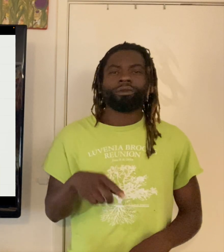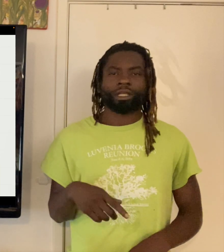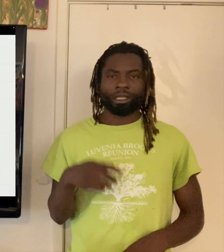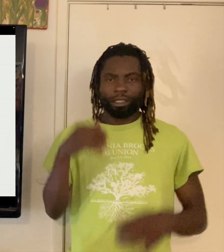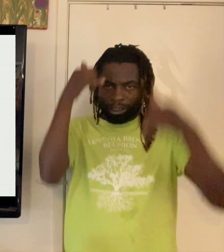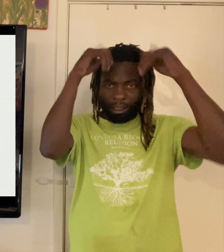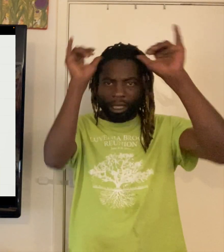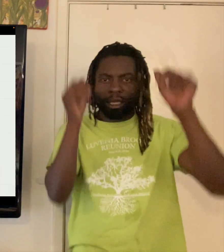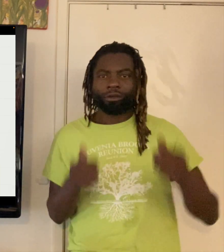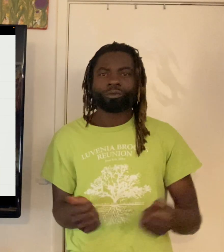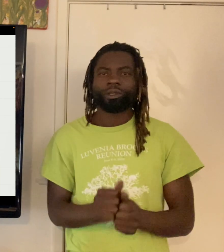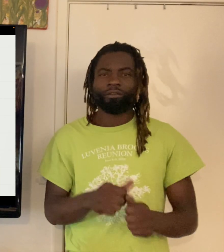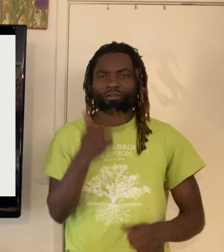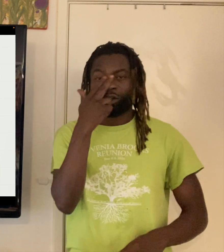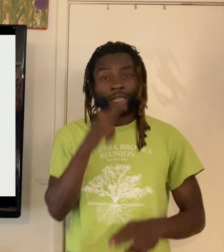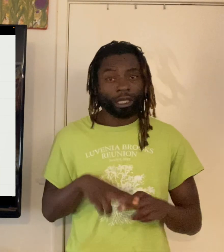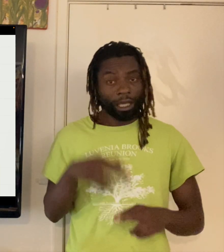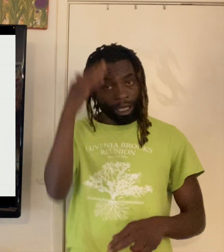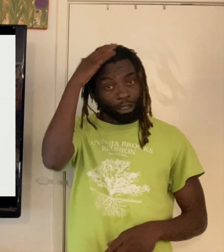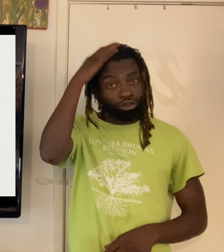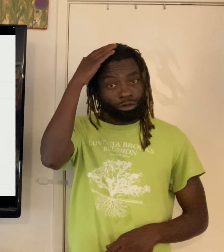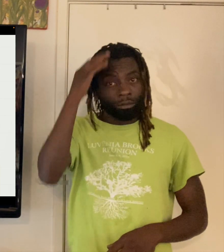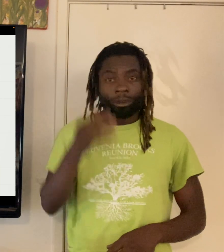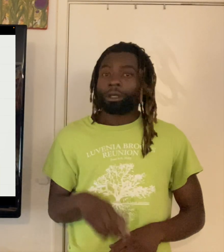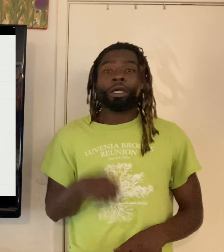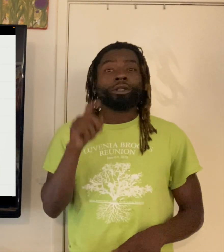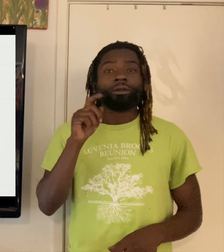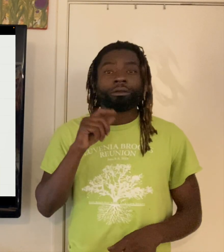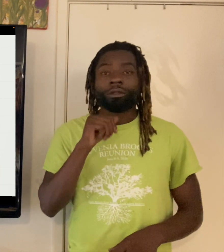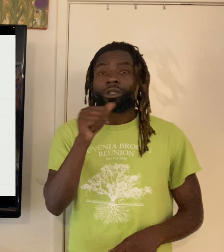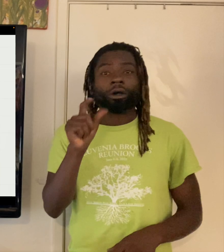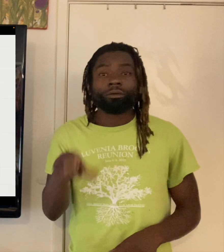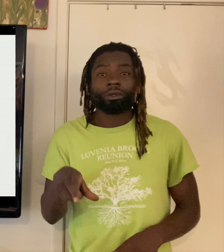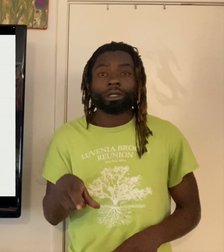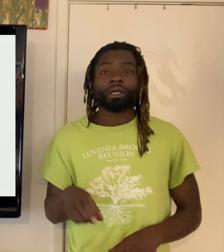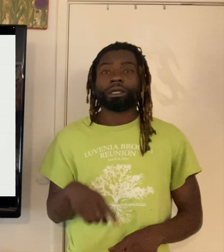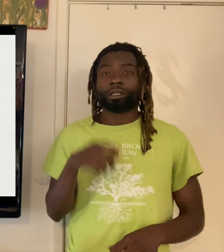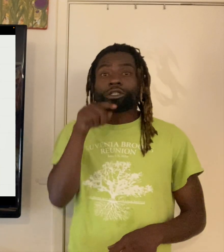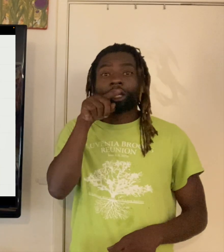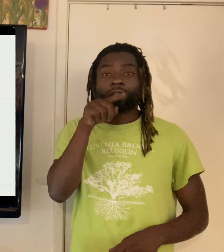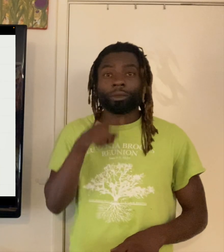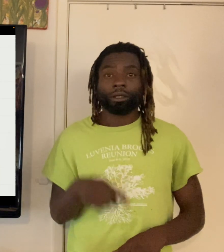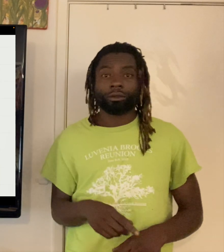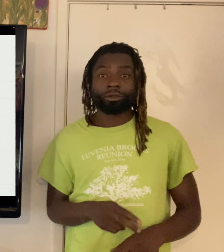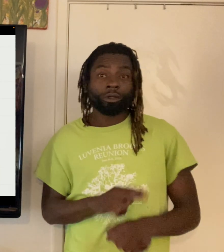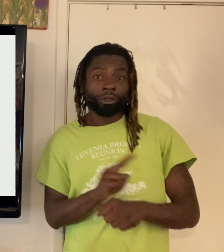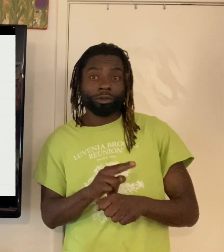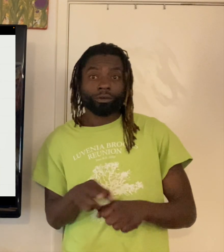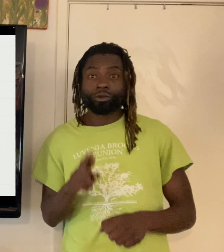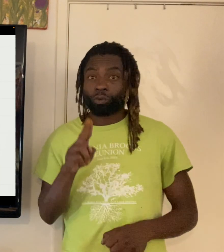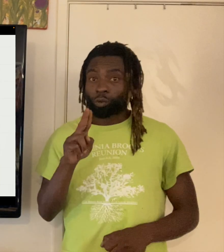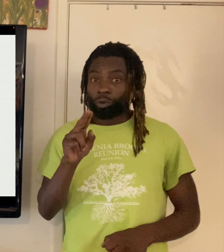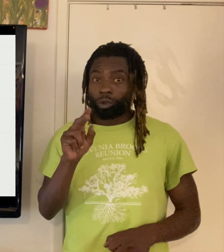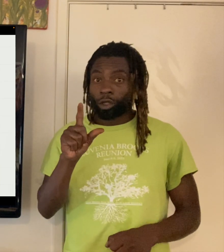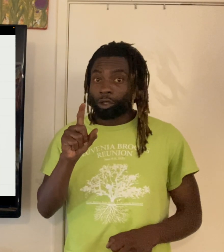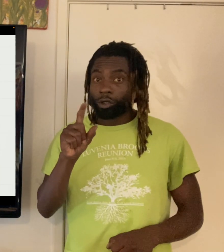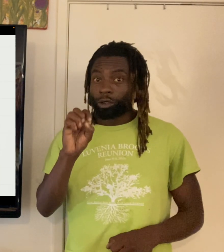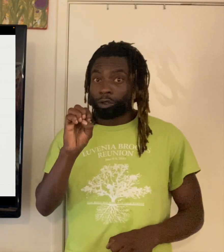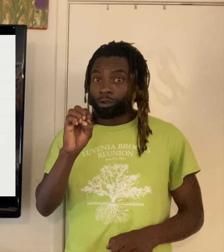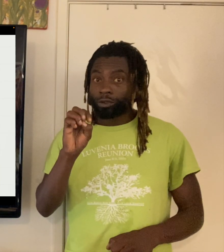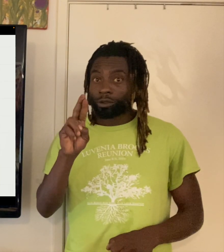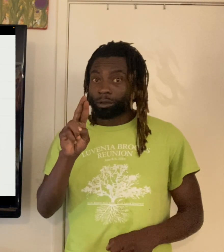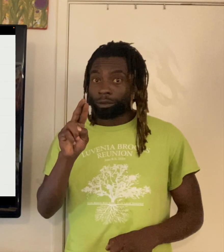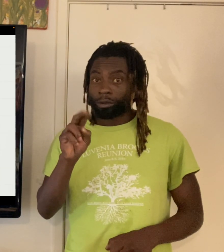funny hats. And if you don't have any salamanders to measure with, you can use other things like